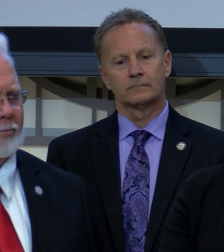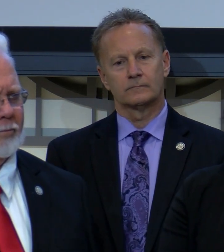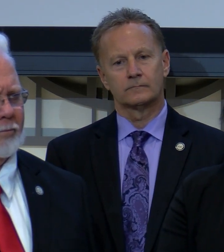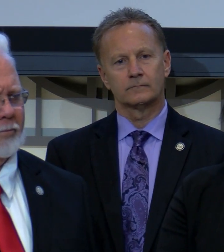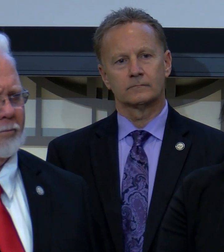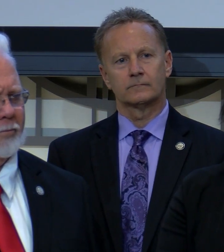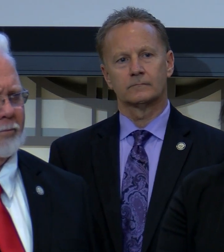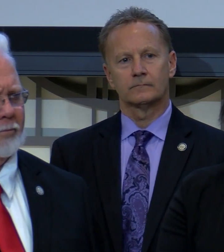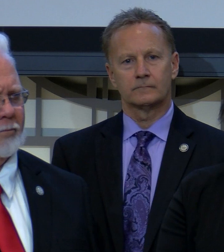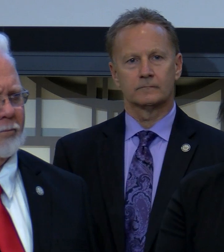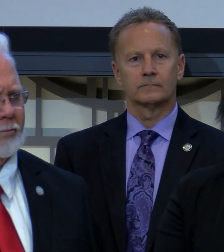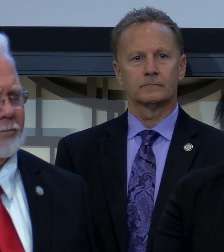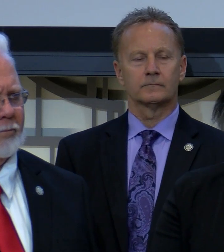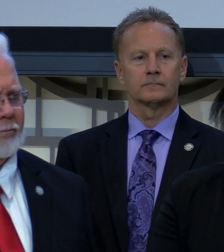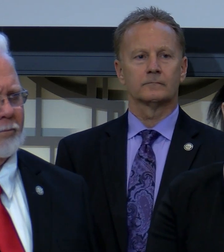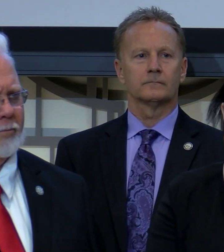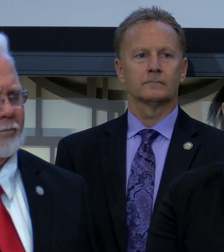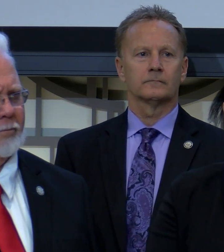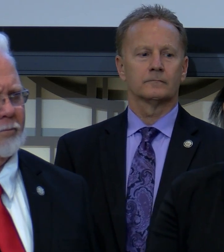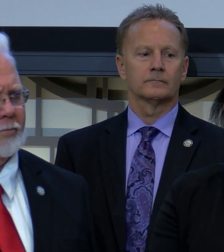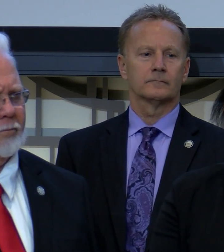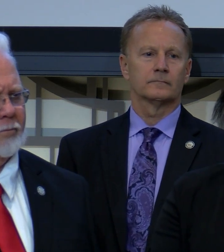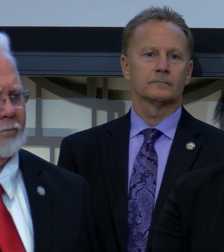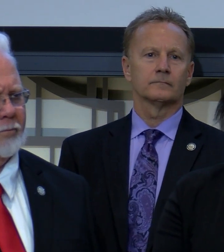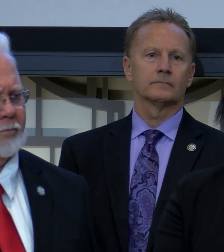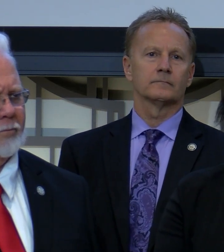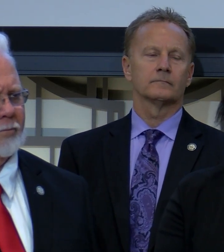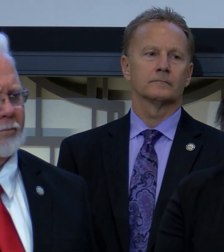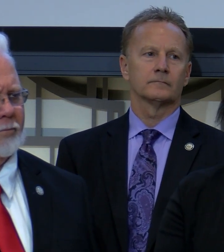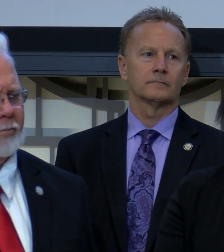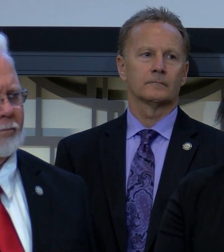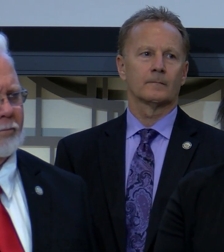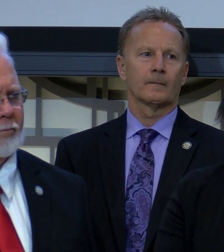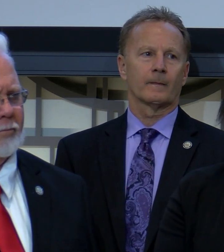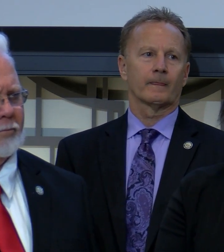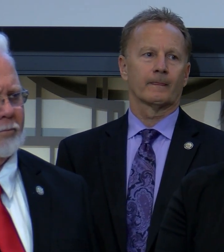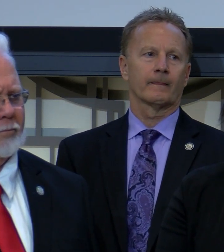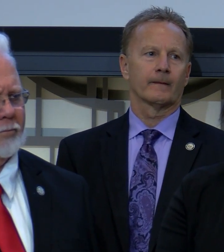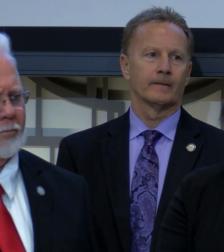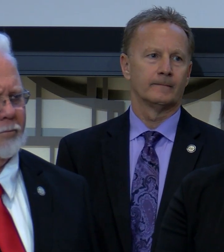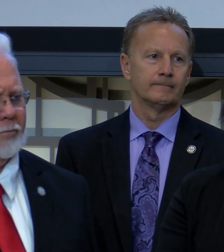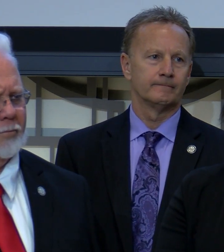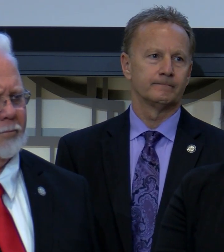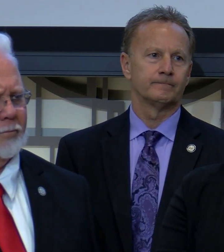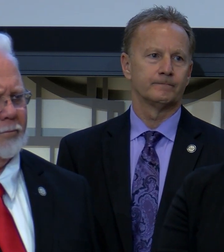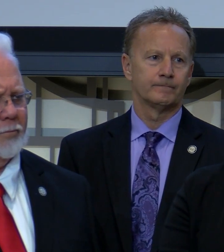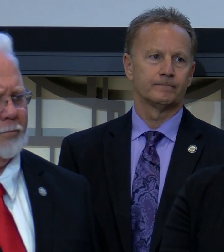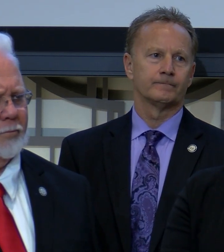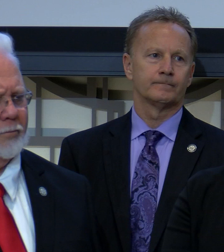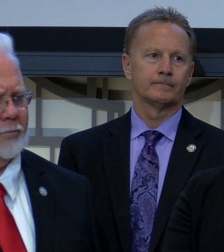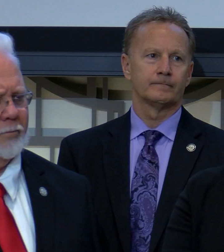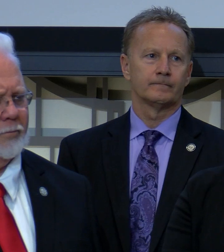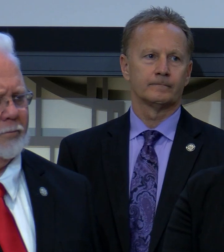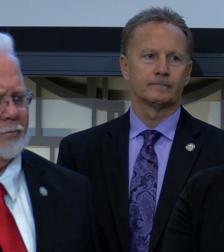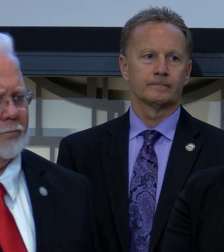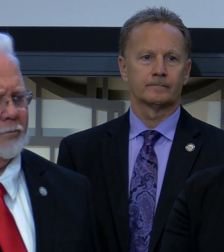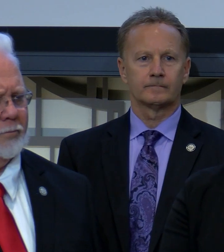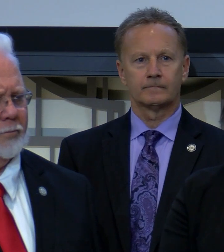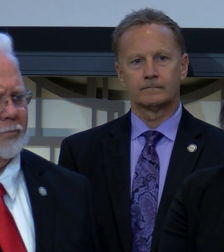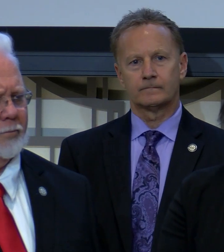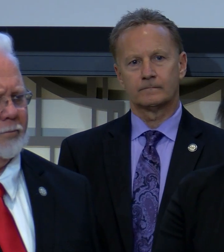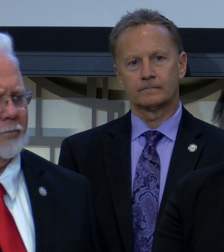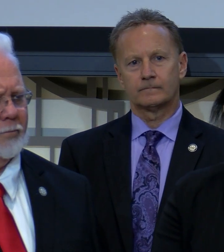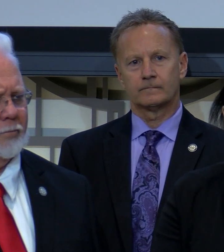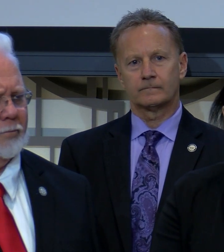state and local authorities to coordinate actions to aid retailers and serve our customers. The TRA functions as a resource